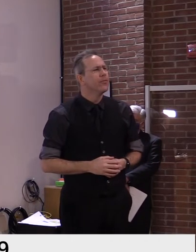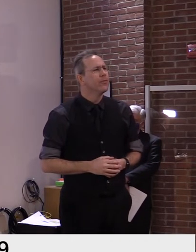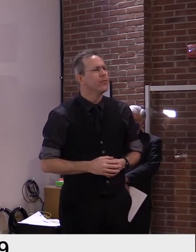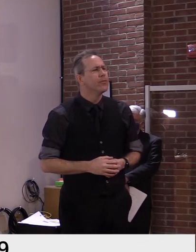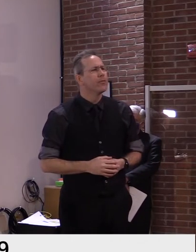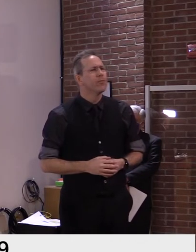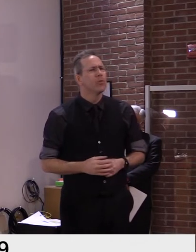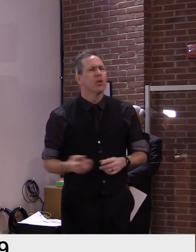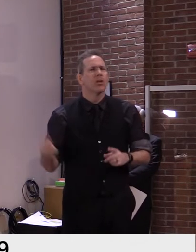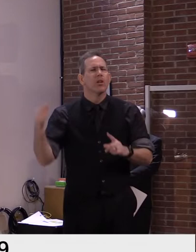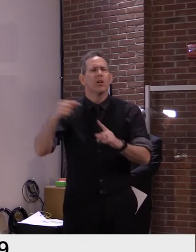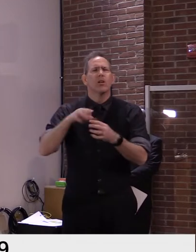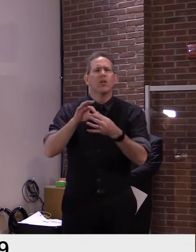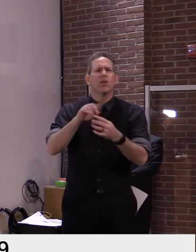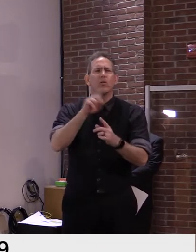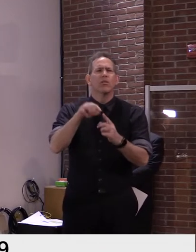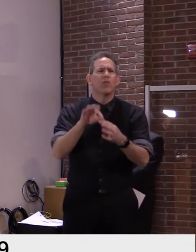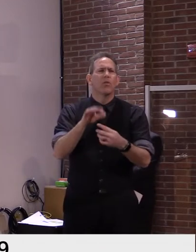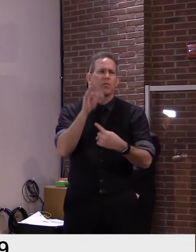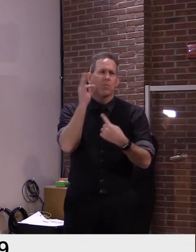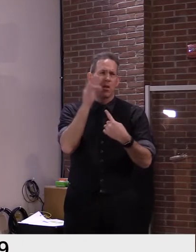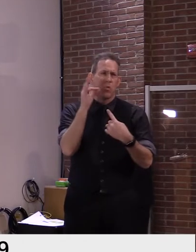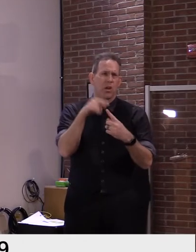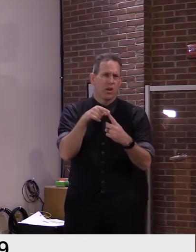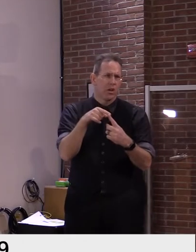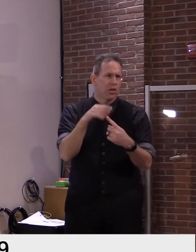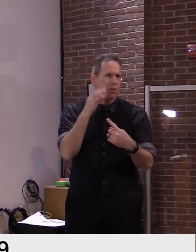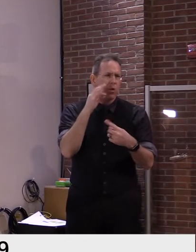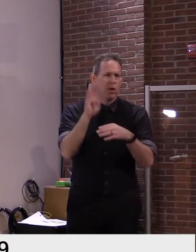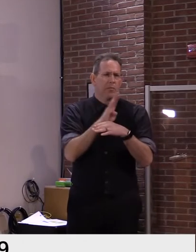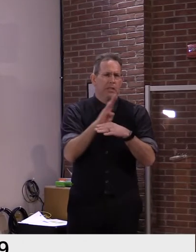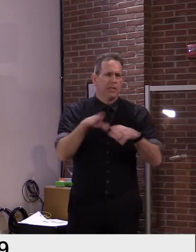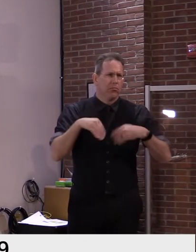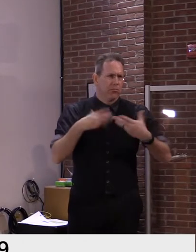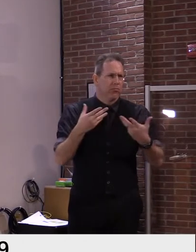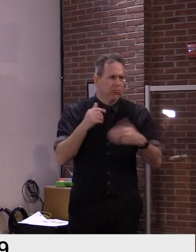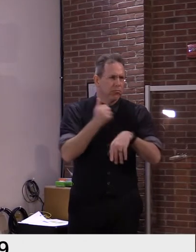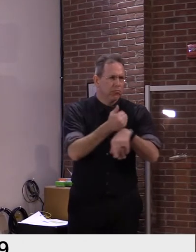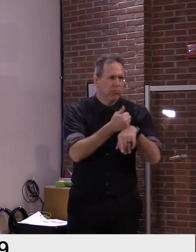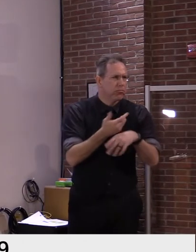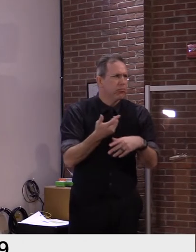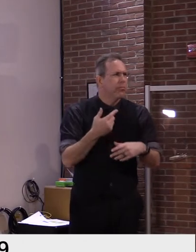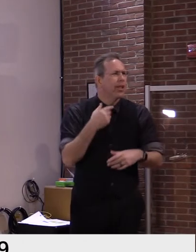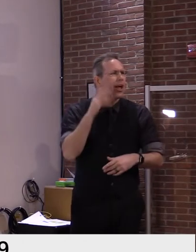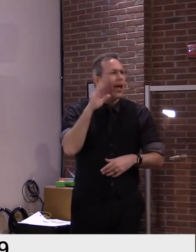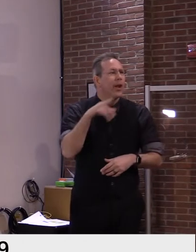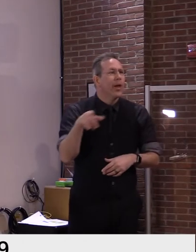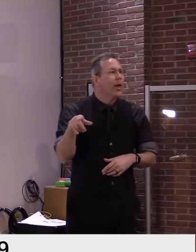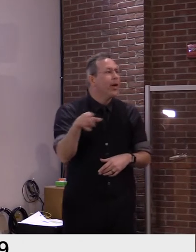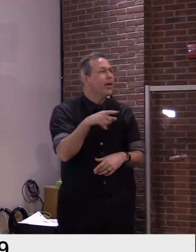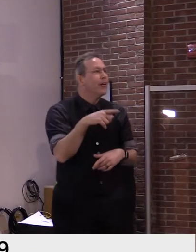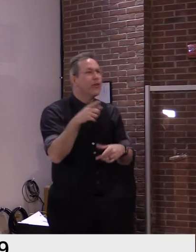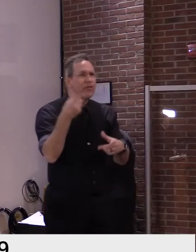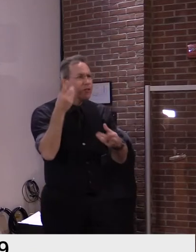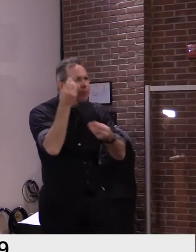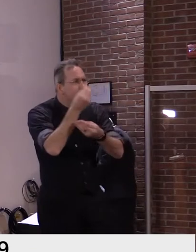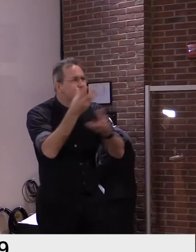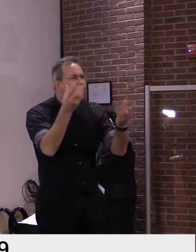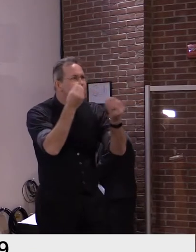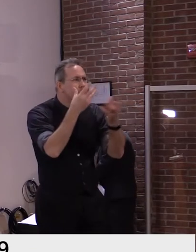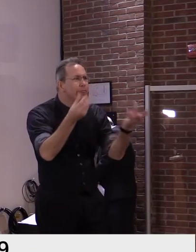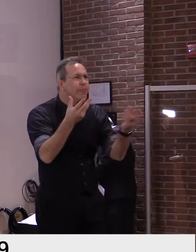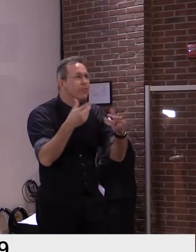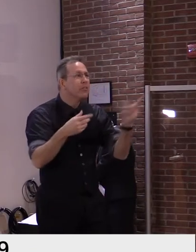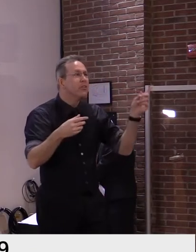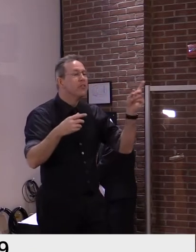today. Governor, you let everybody know publicly as soon as you voted for president who you voted for when you left the